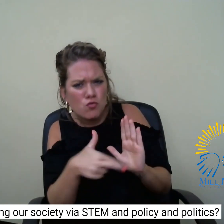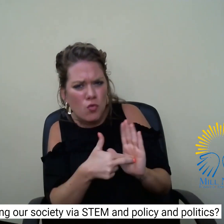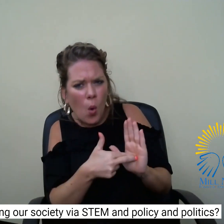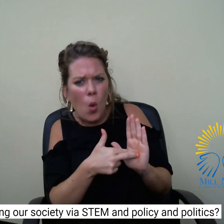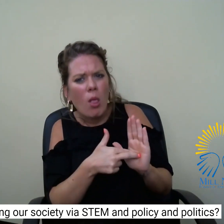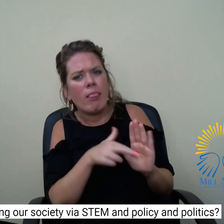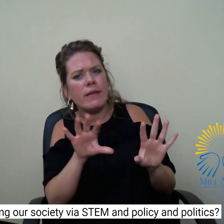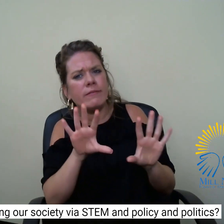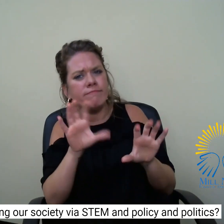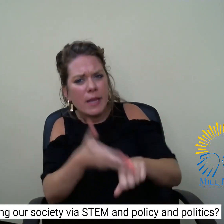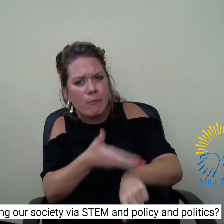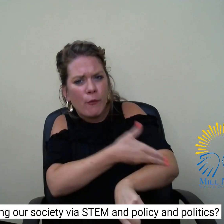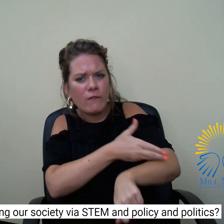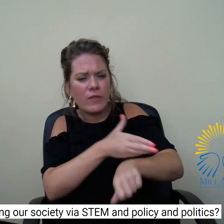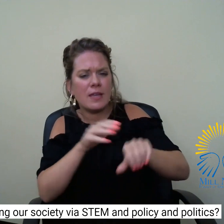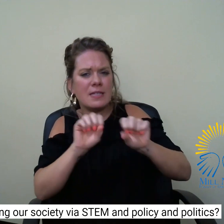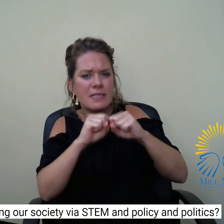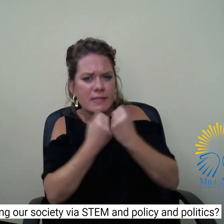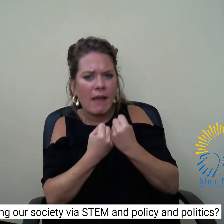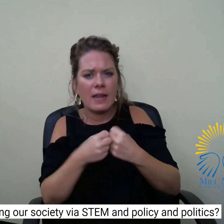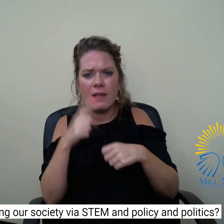society via STEM and policy and politics?